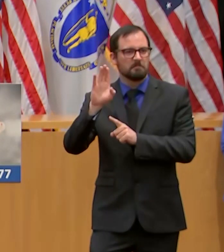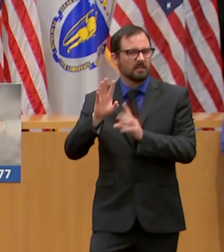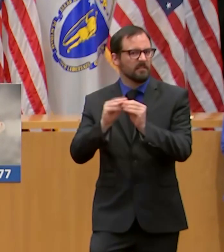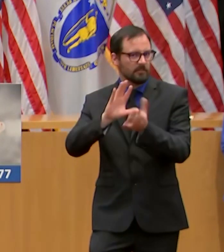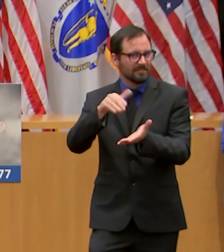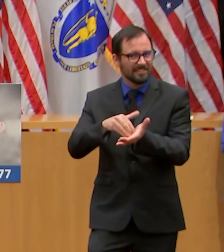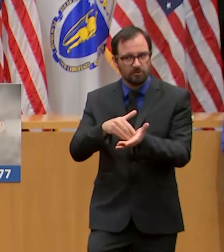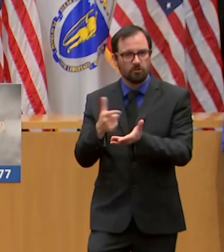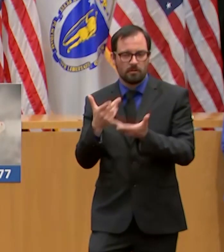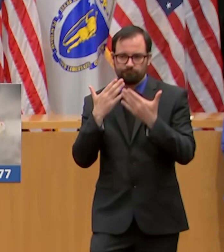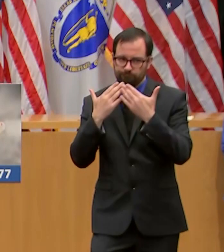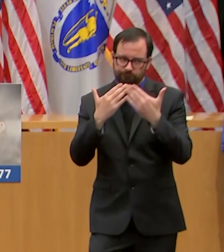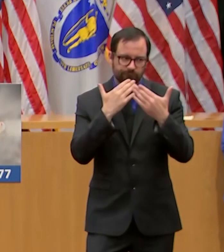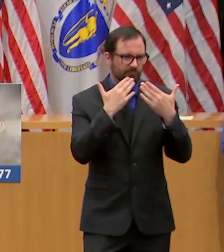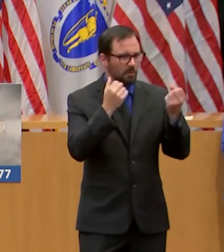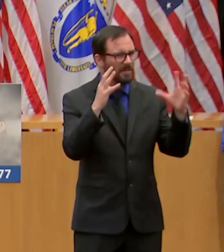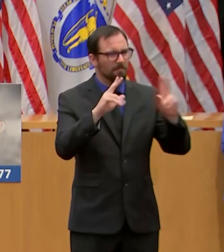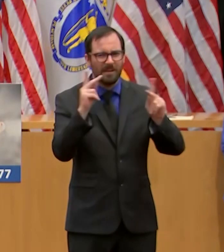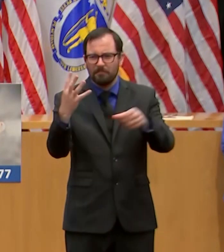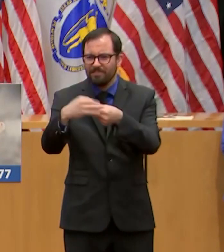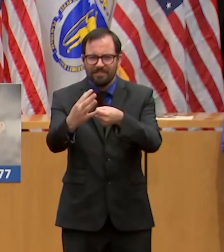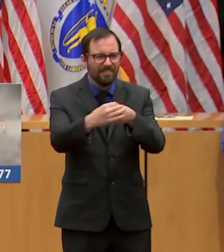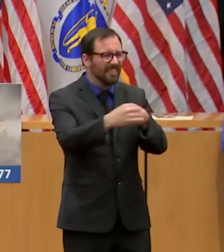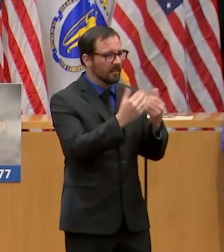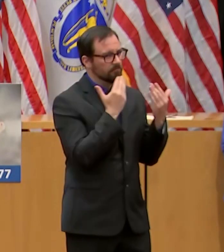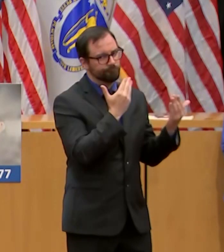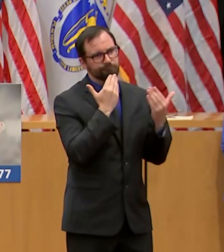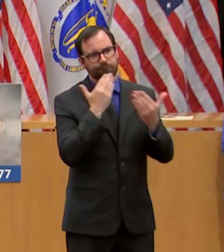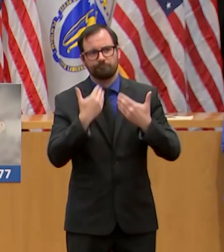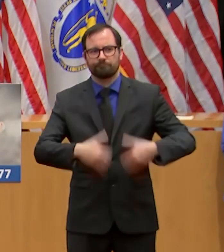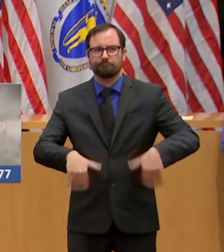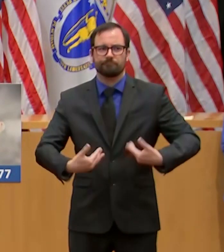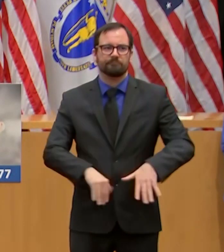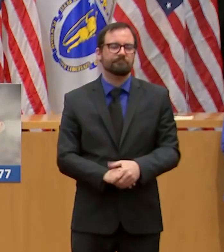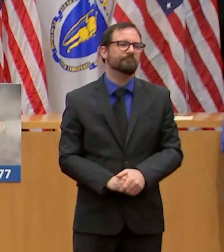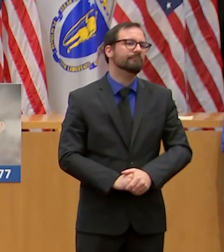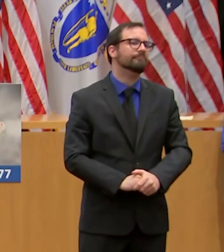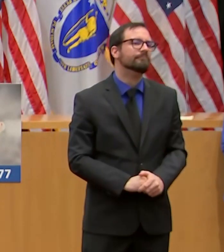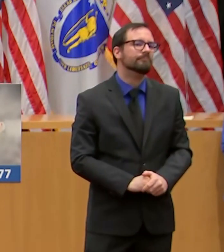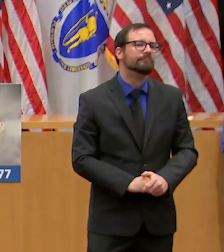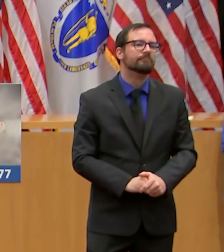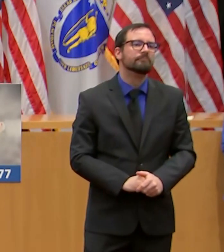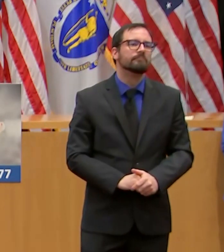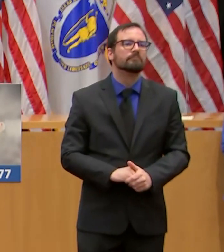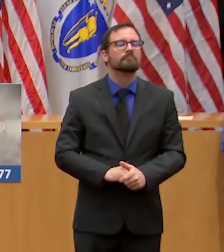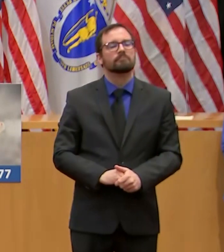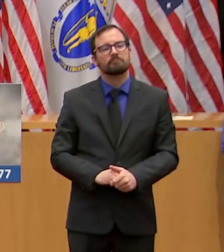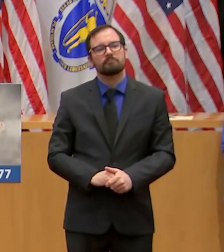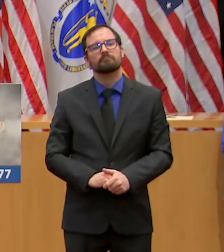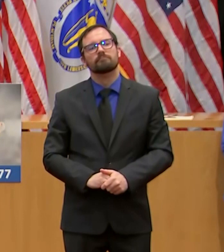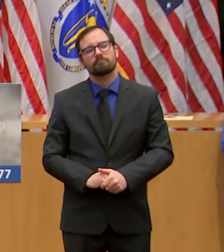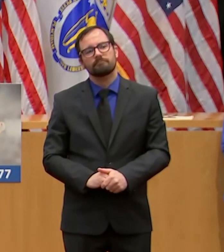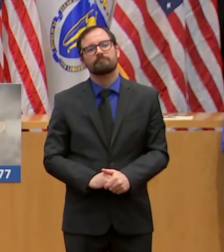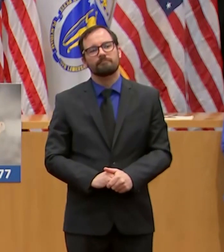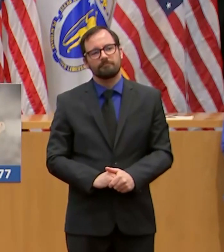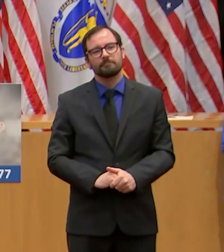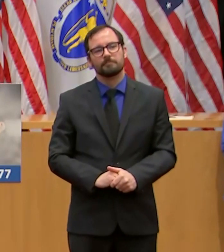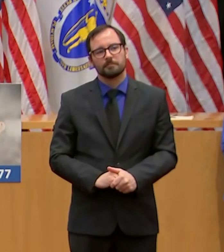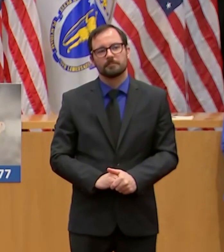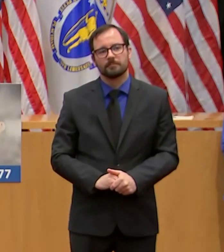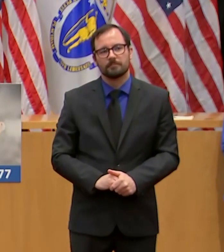Field Station and the Boston Convention and Exhibition Center online, and without them, this critical effort would not have been